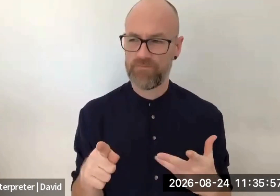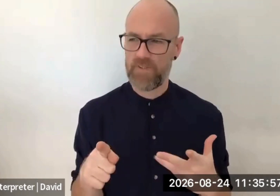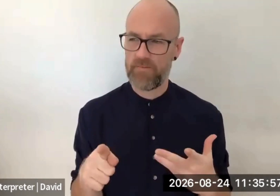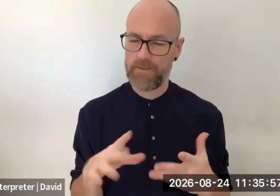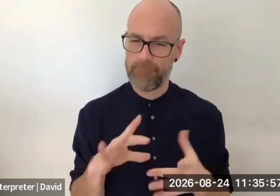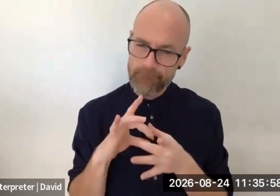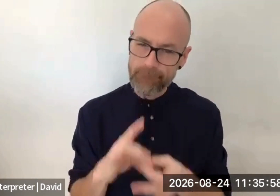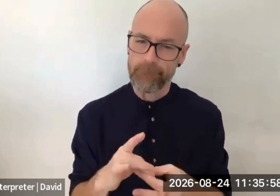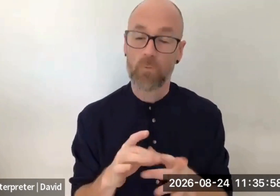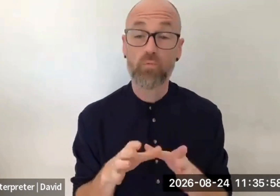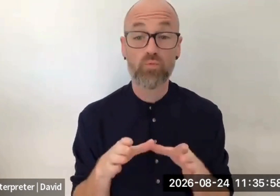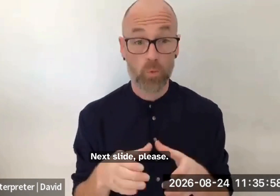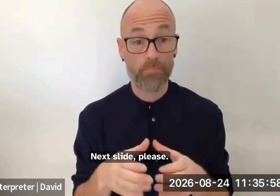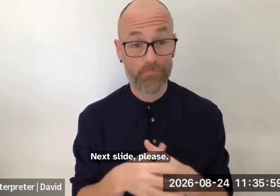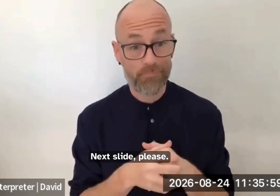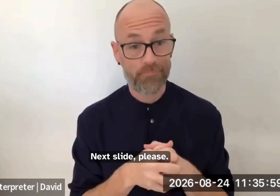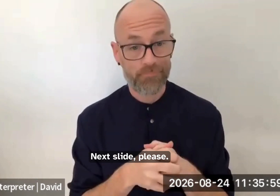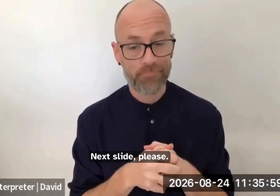result.